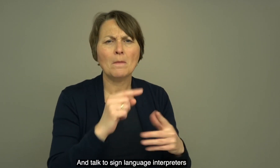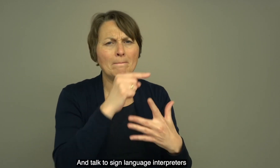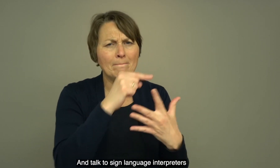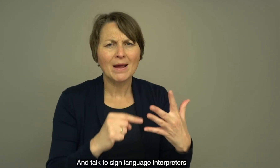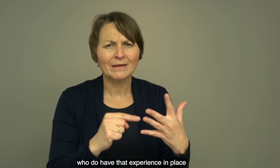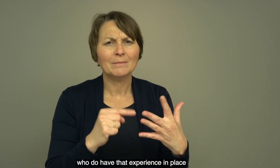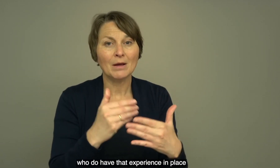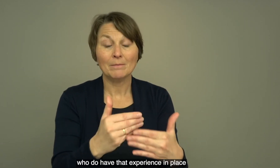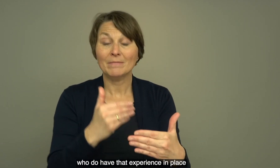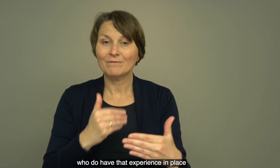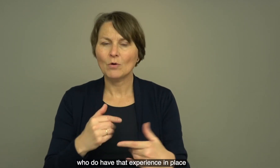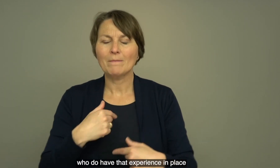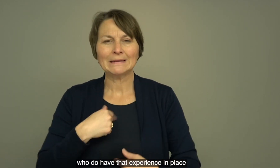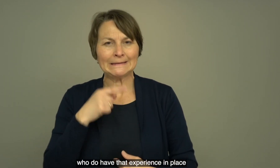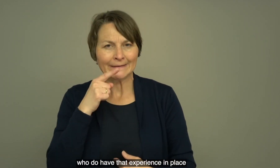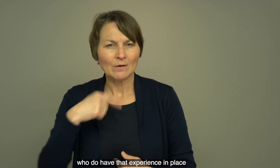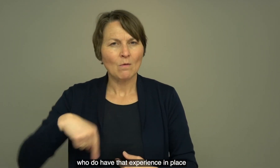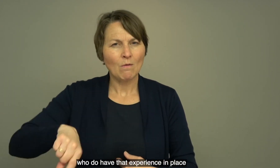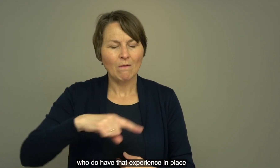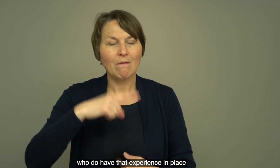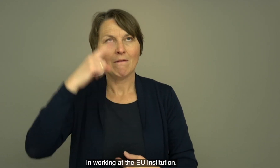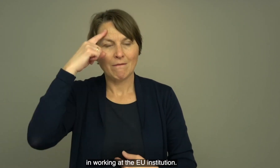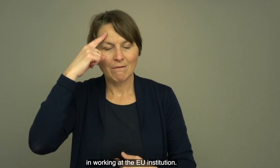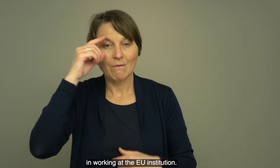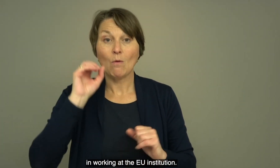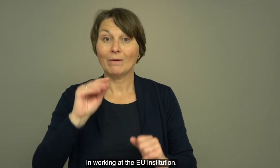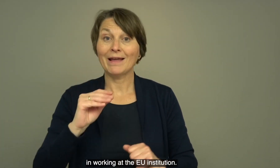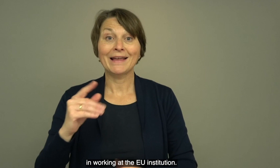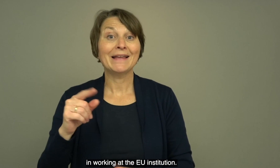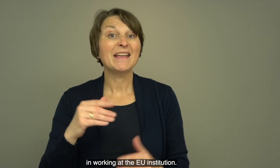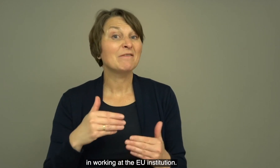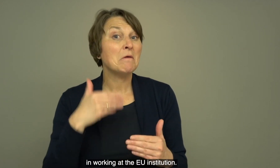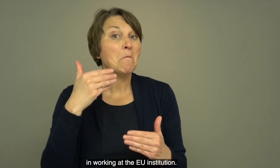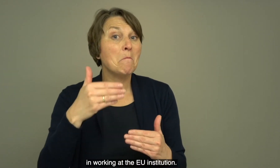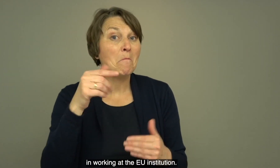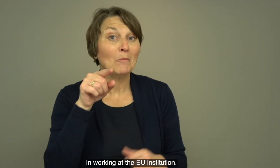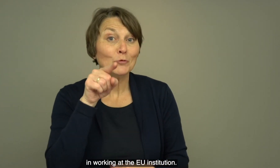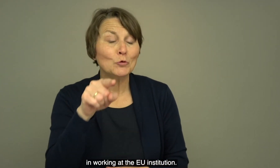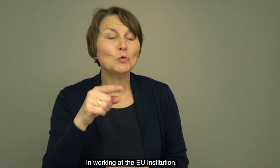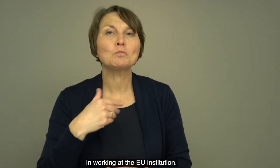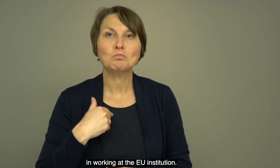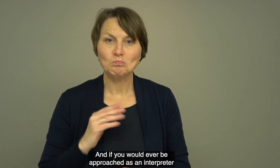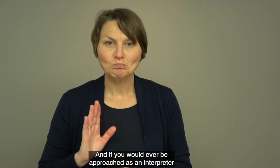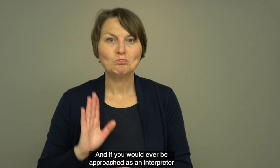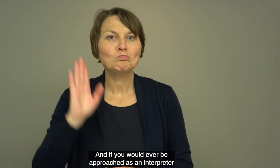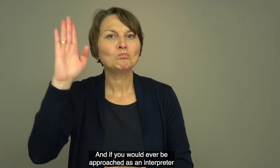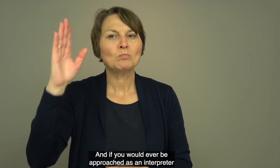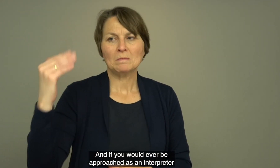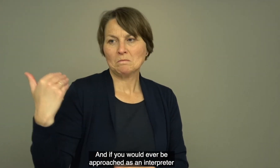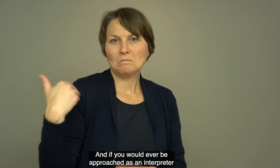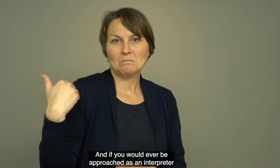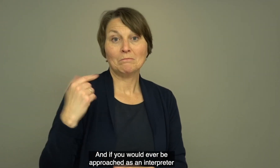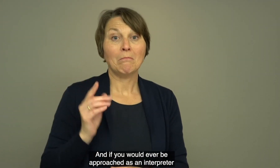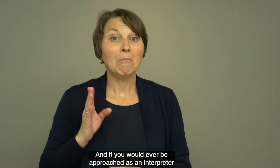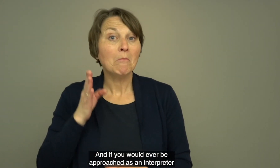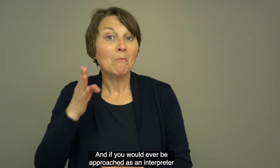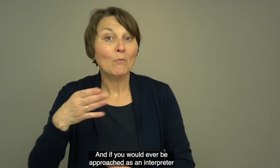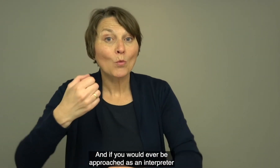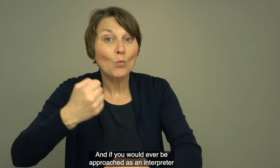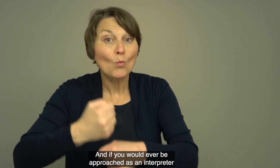interpreters who do have that experience in place and working at the EU institution. And, if you would ever